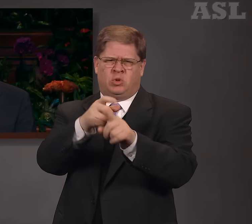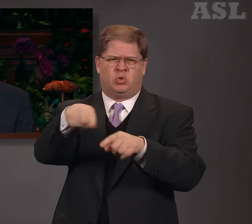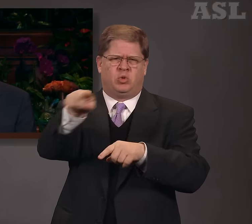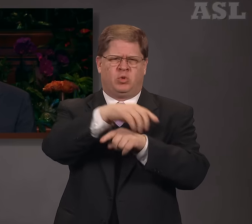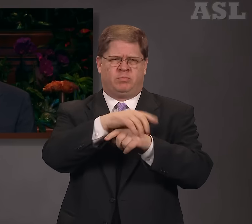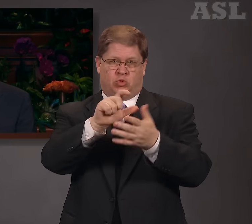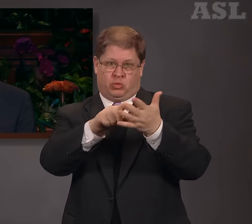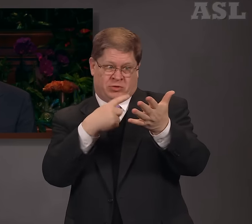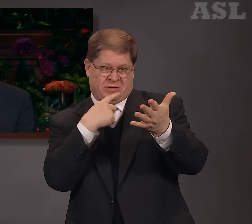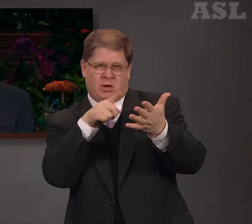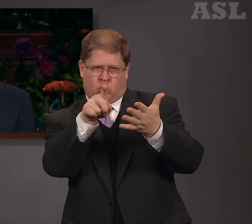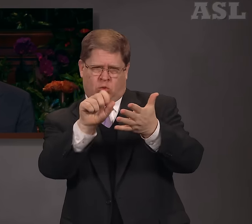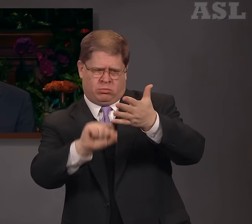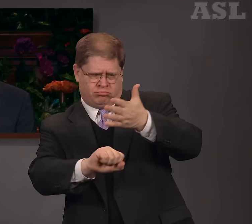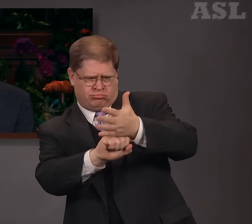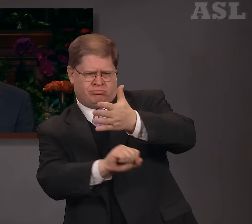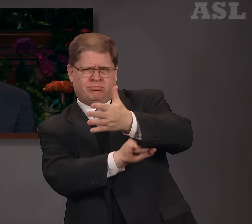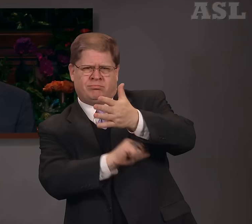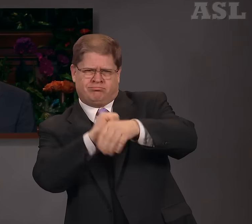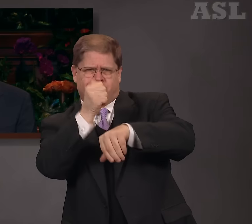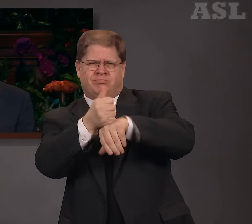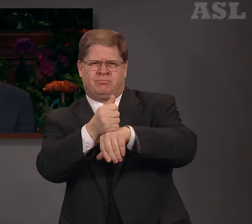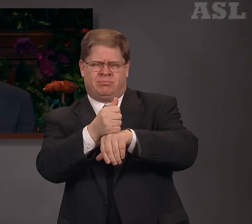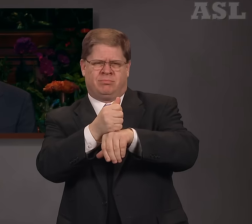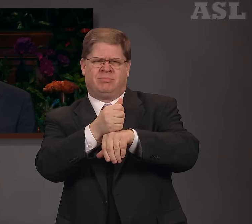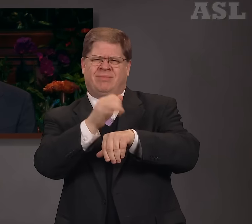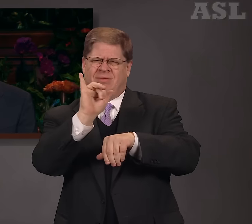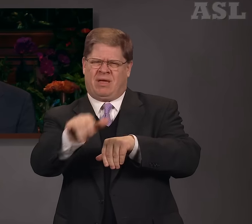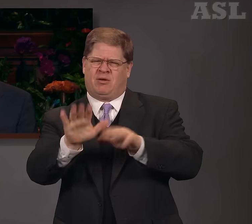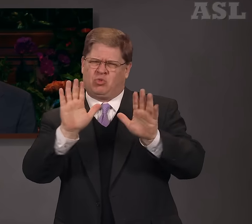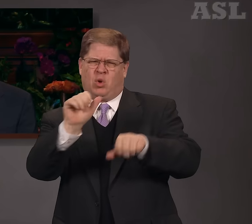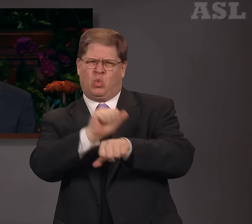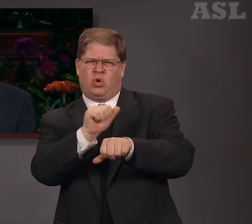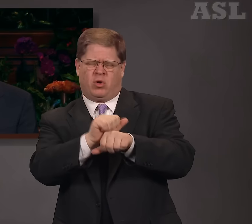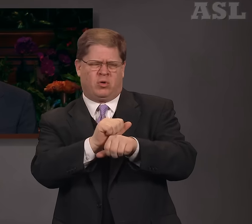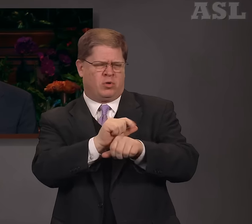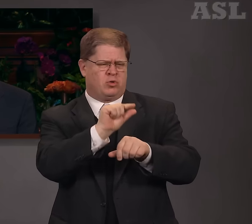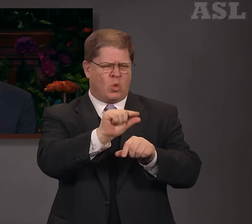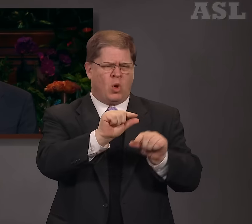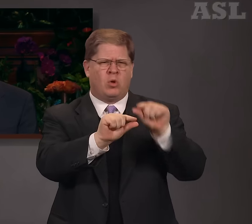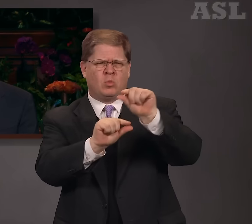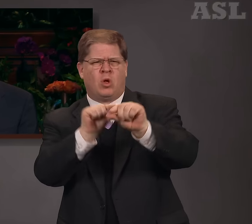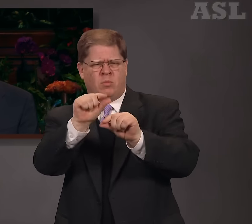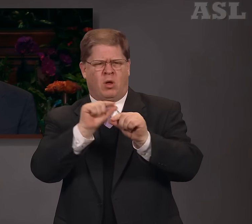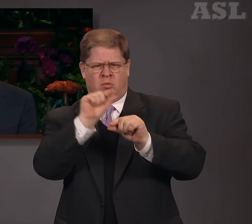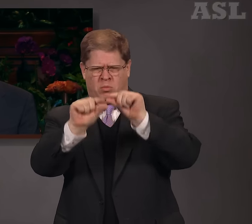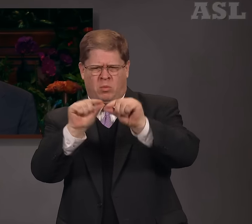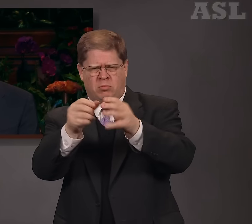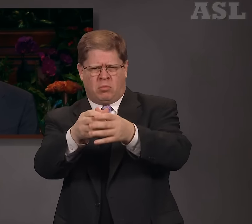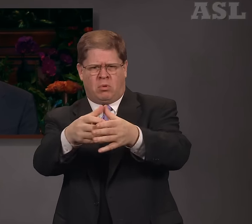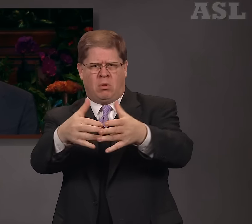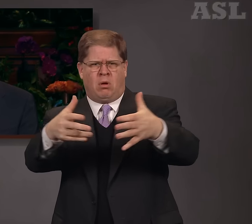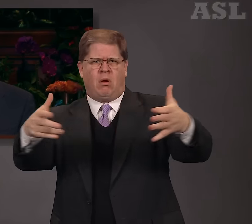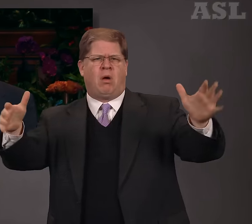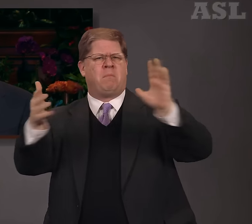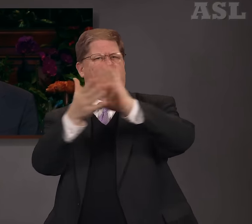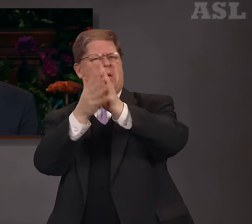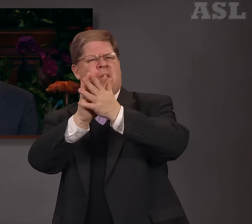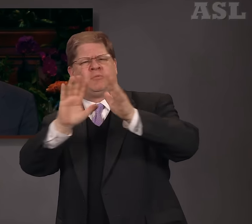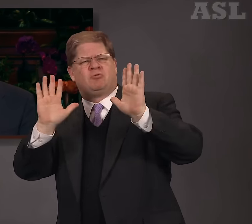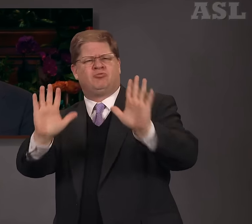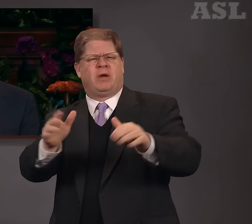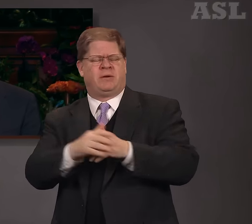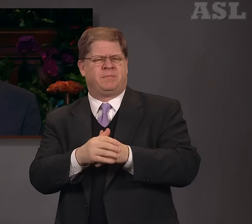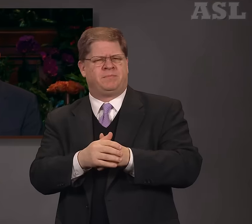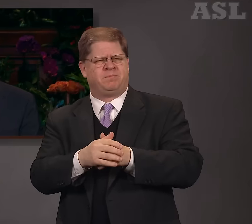are laying the foundation of a great work, and out of small things proceedeth that which is great.